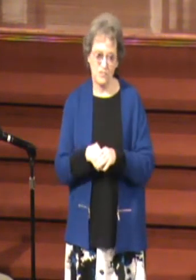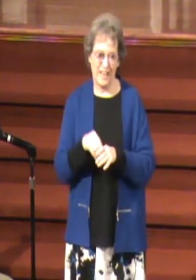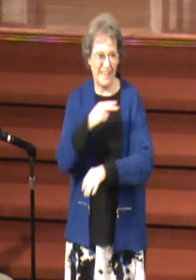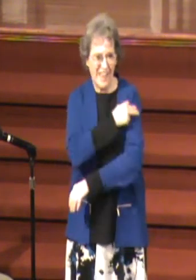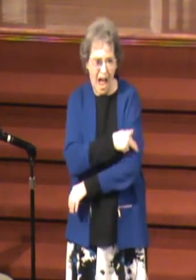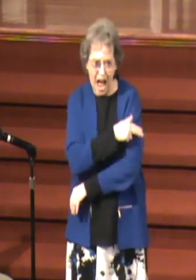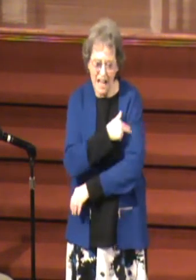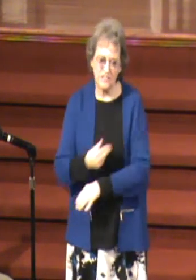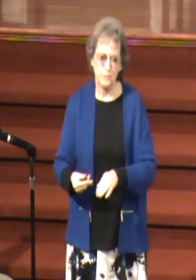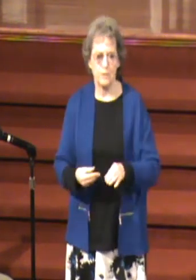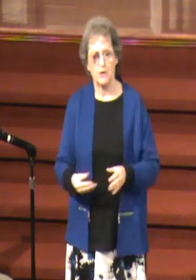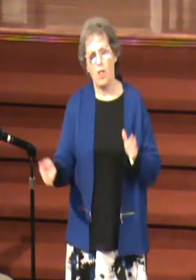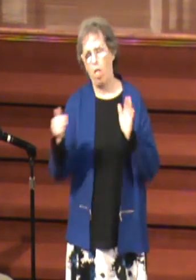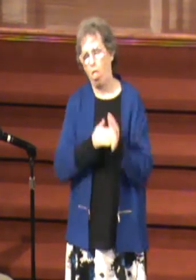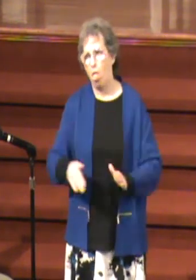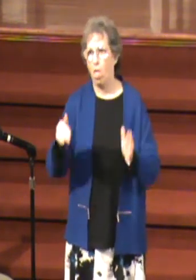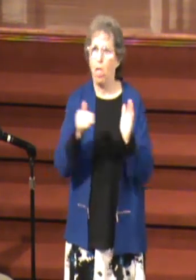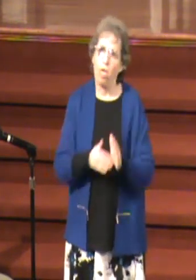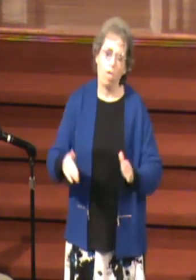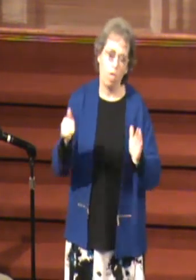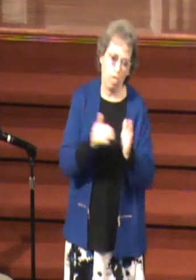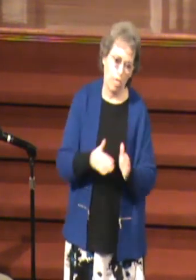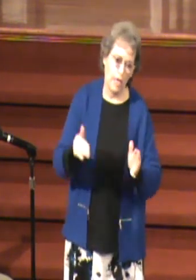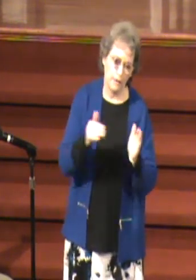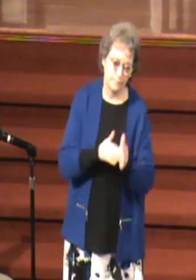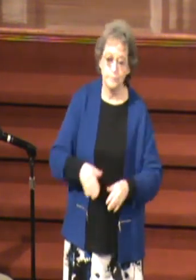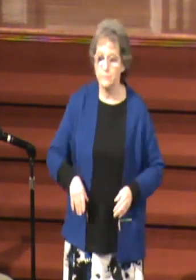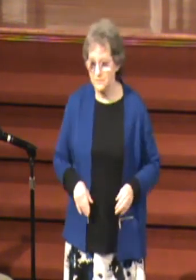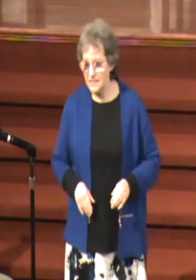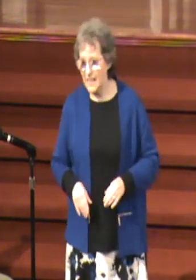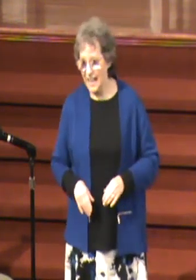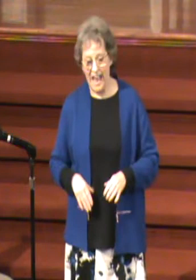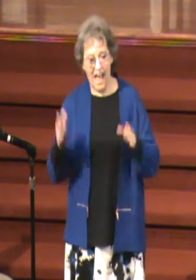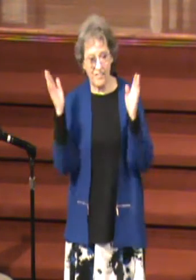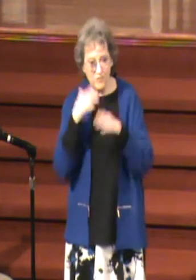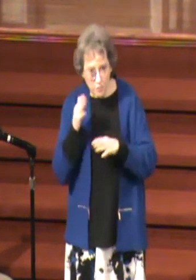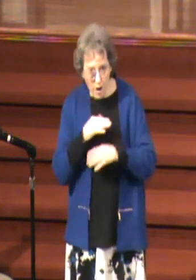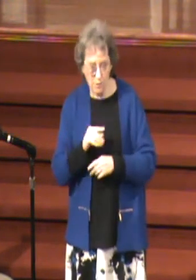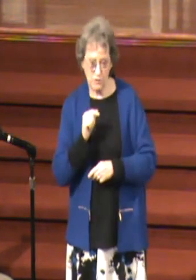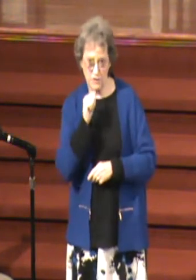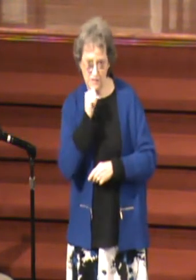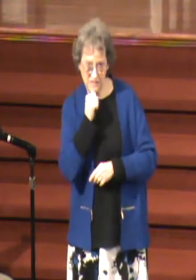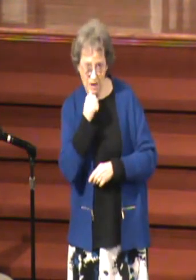hospital over and over again, those trials were trials that make her a better person.